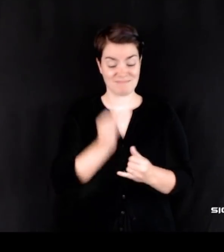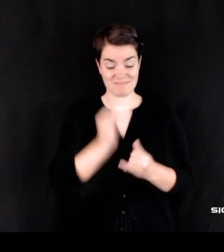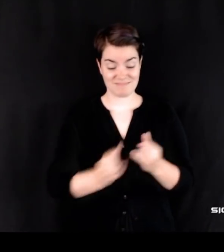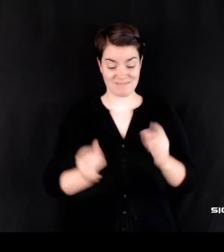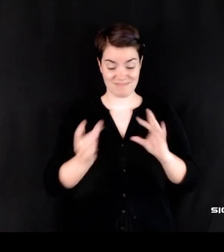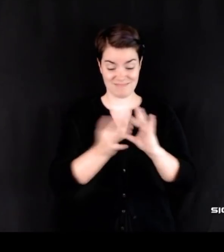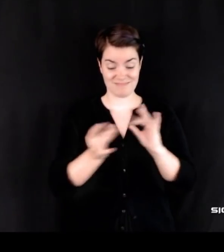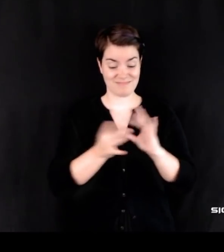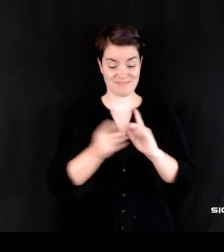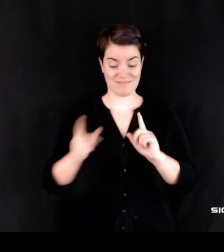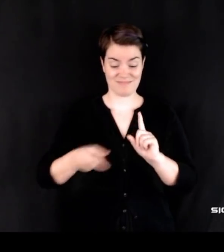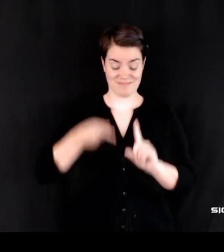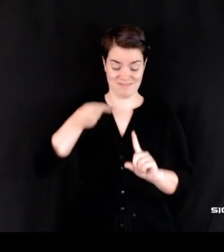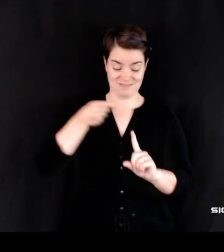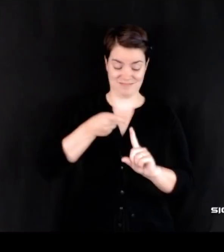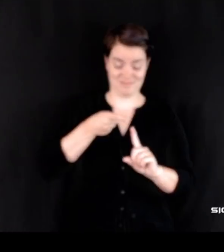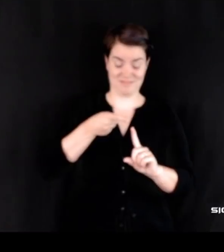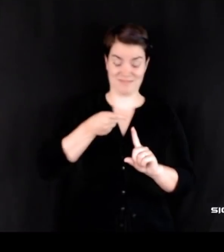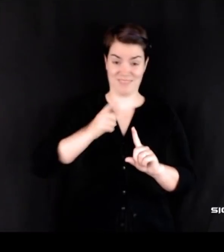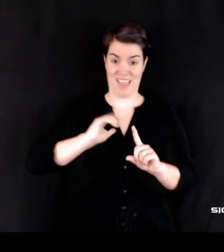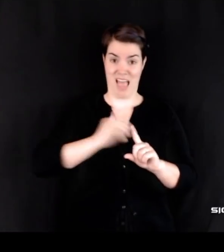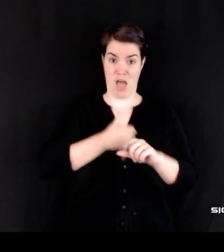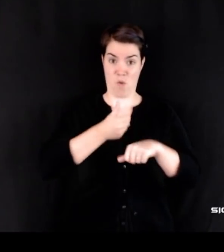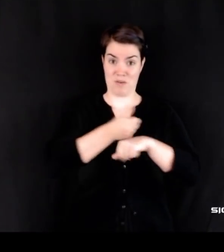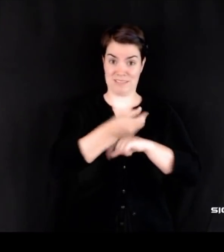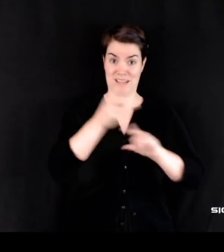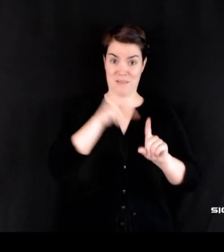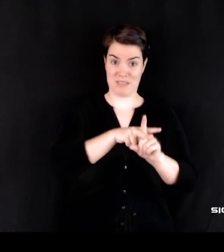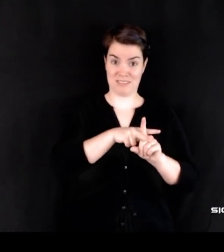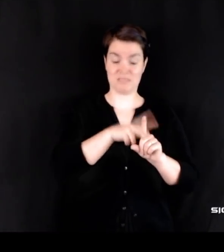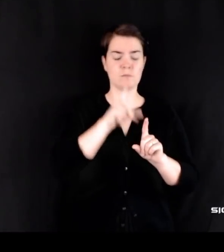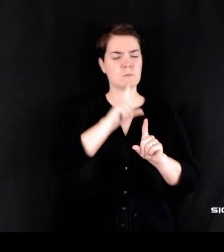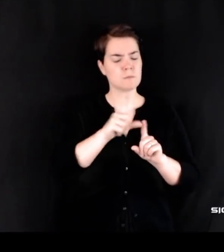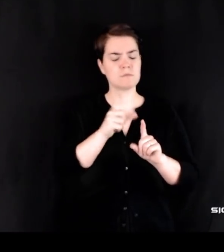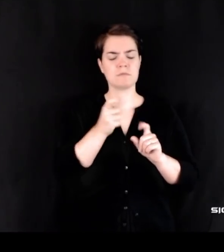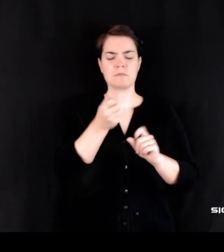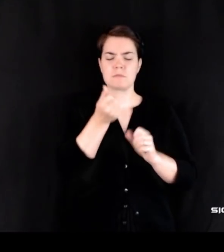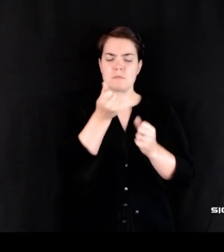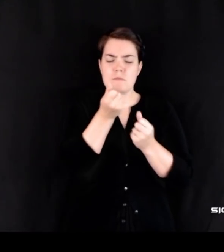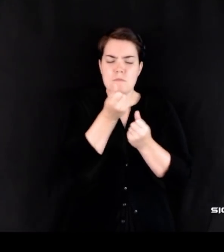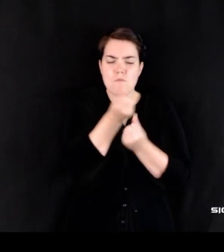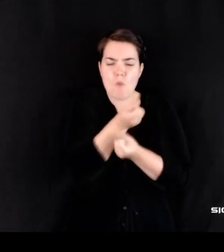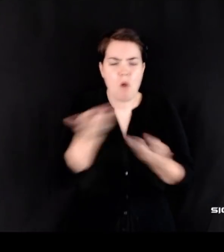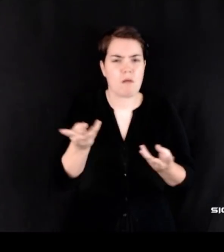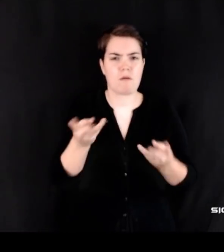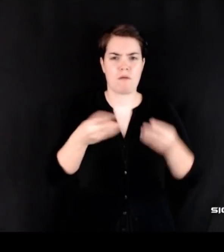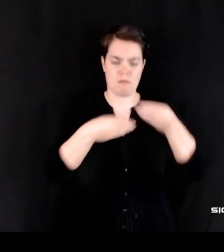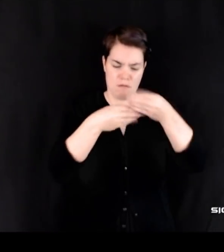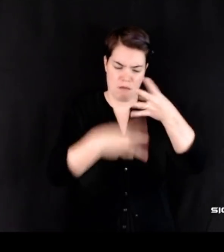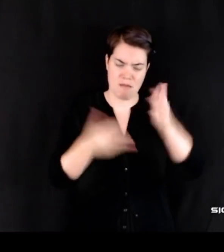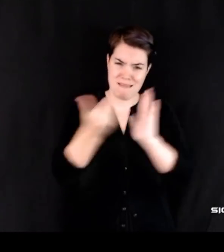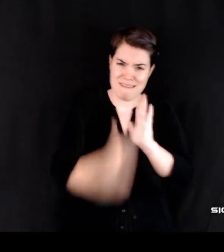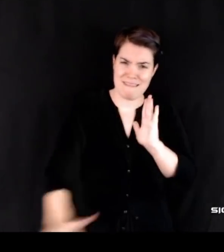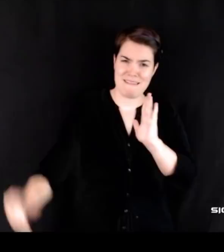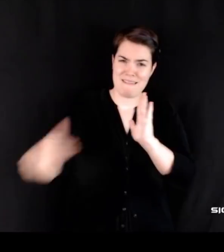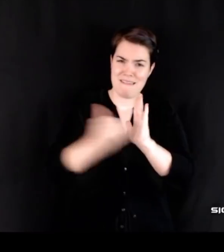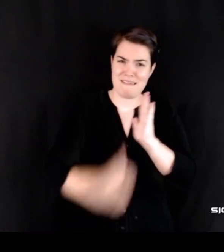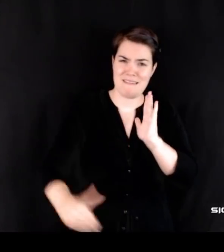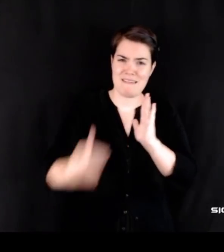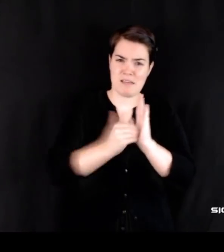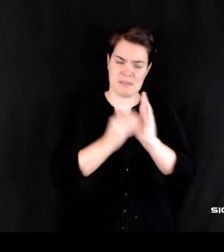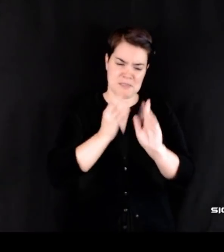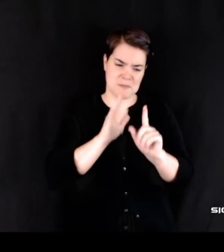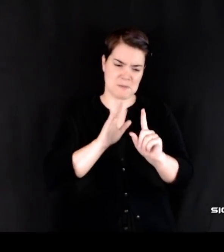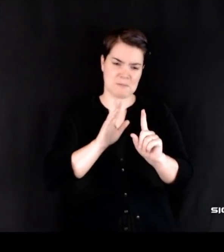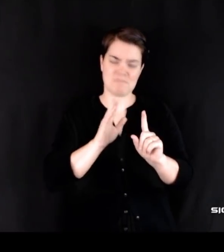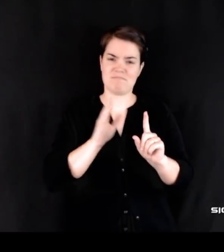reiterating the central allegation of our indictments, that there were multiple, systematic efforts to interfere in